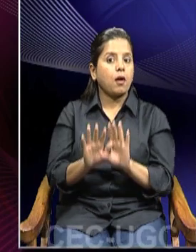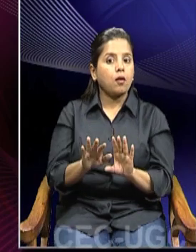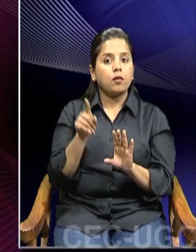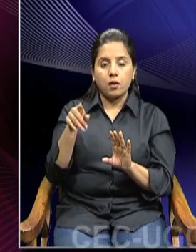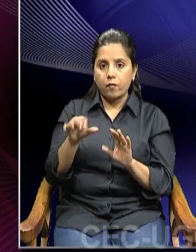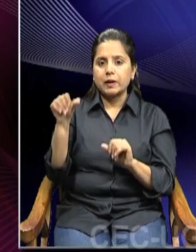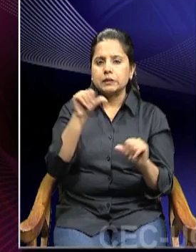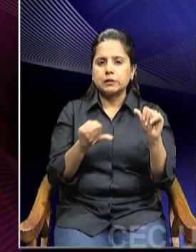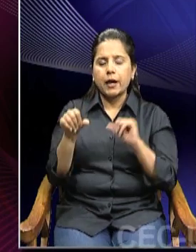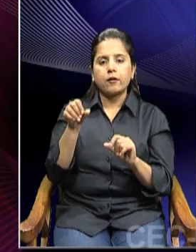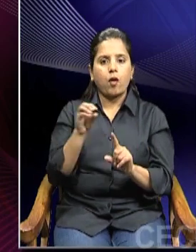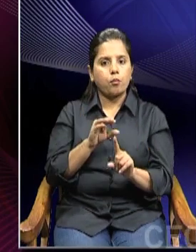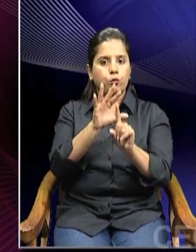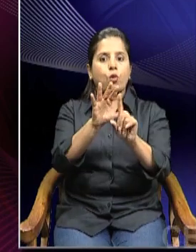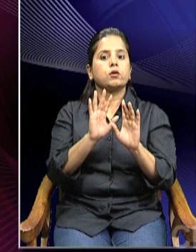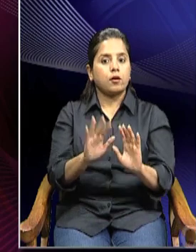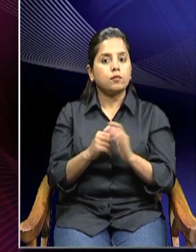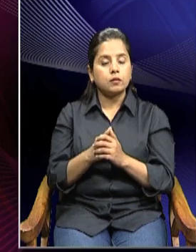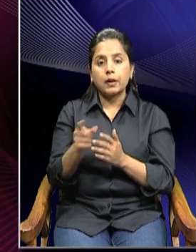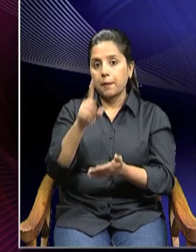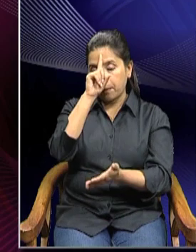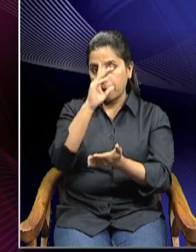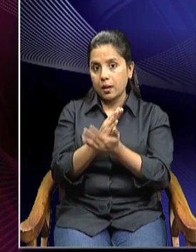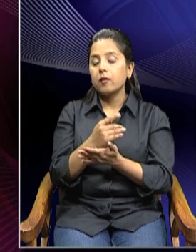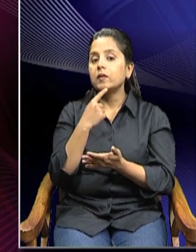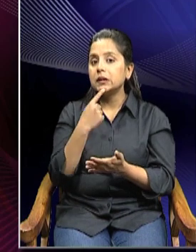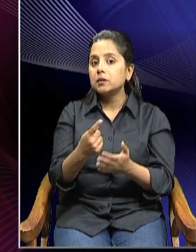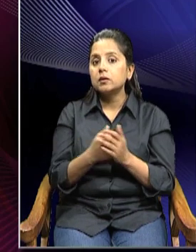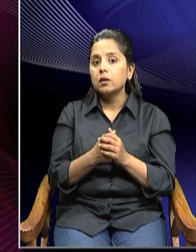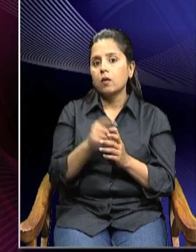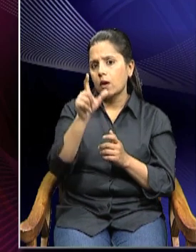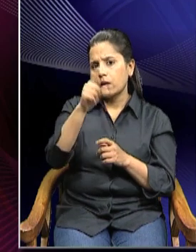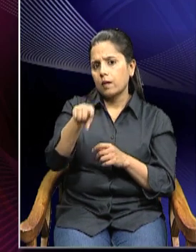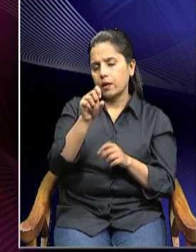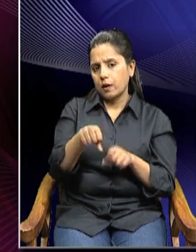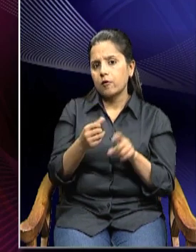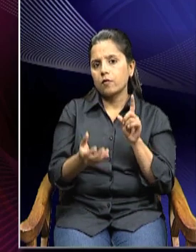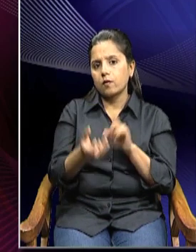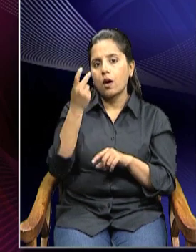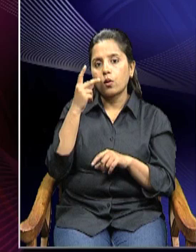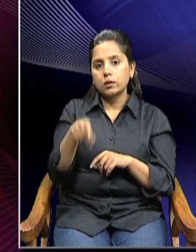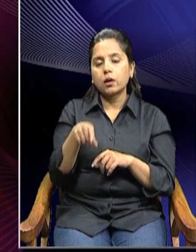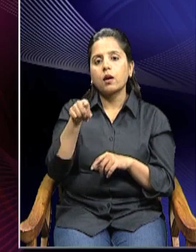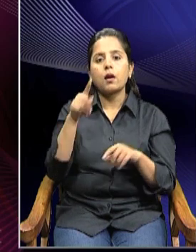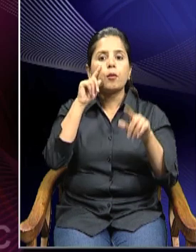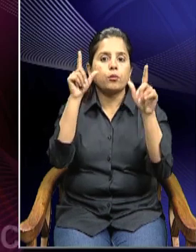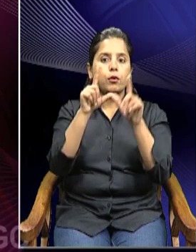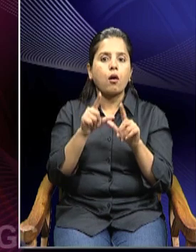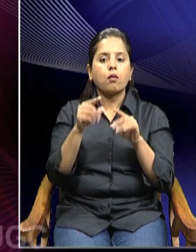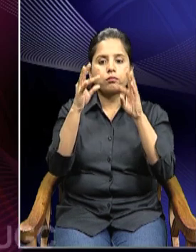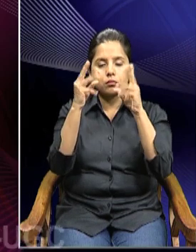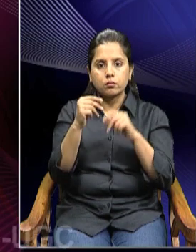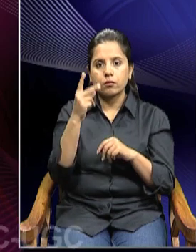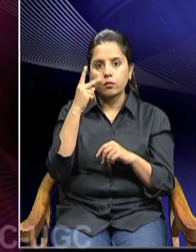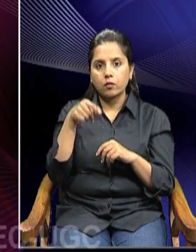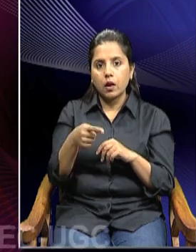have a scientific approach. They believe that one can find empirical evidence to measure